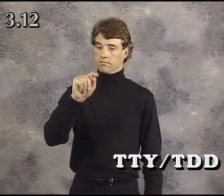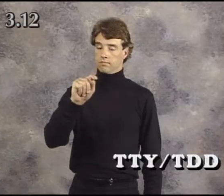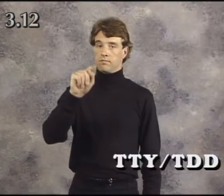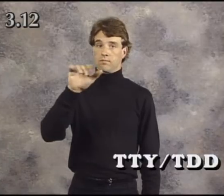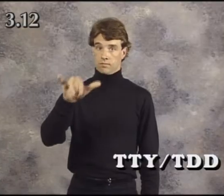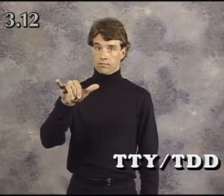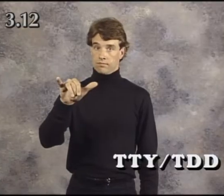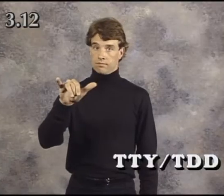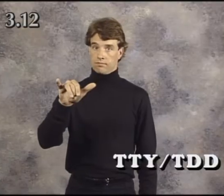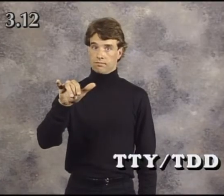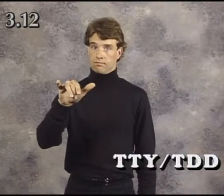TTY.